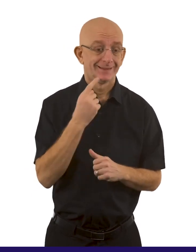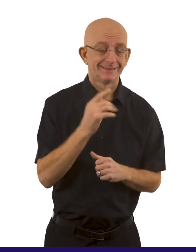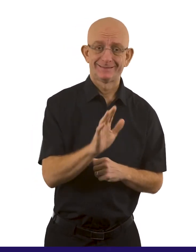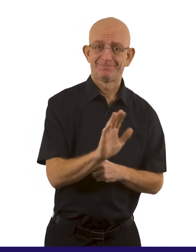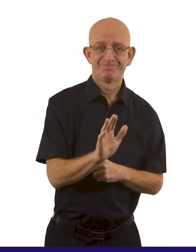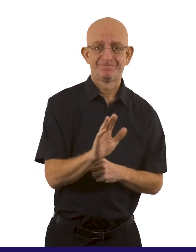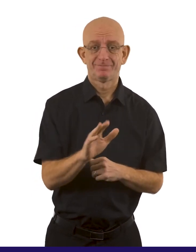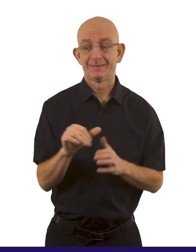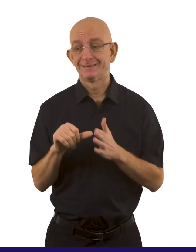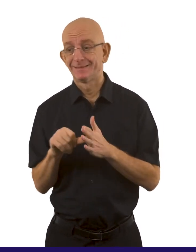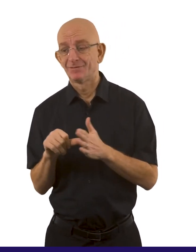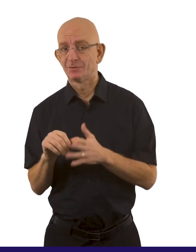neither easy nor difficult,